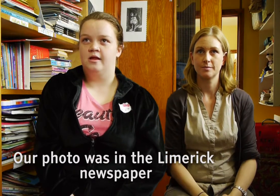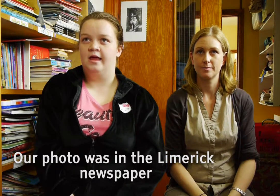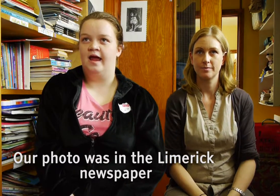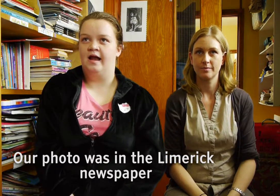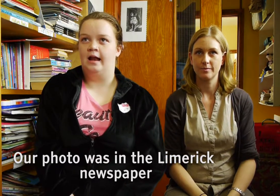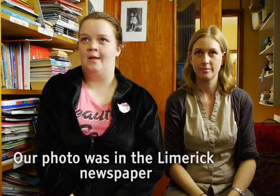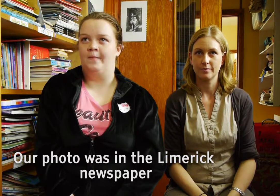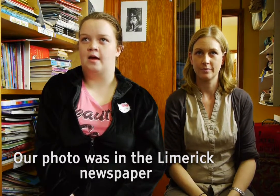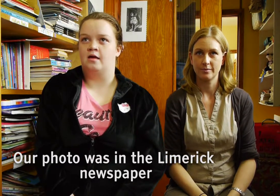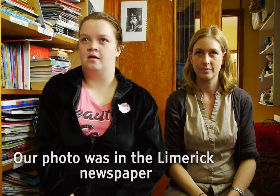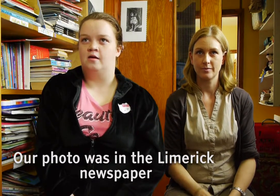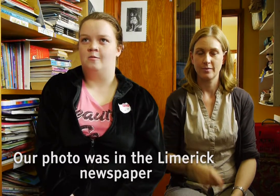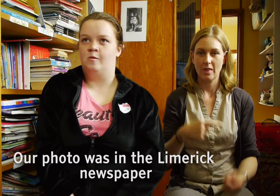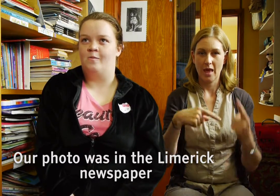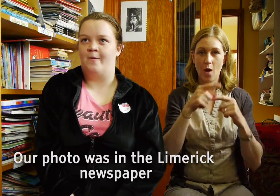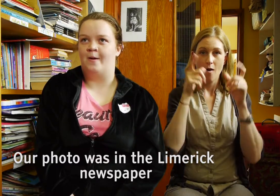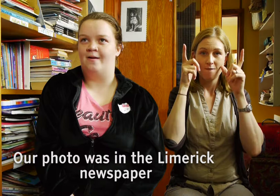photograph in Limerick newspaper.